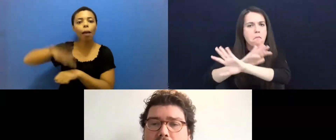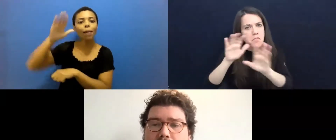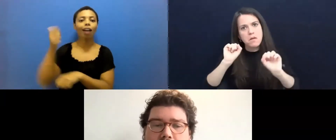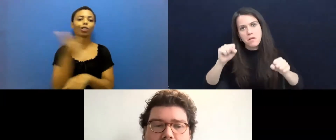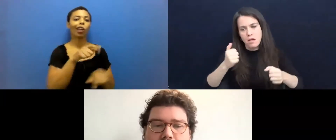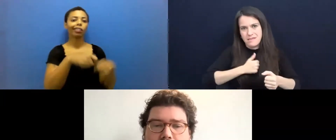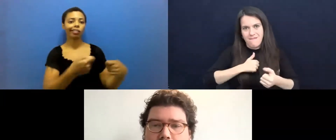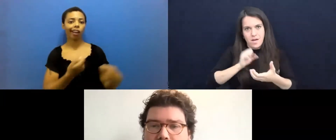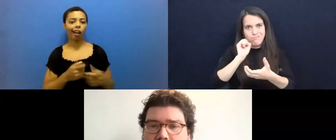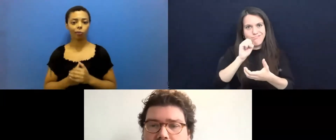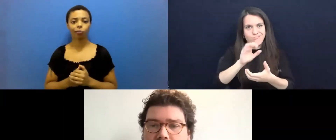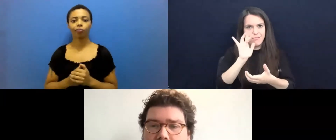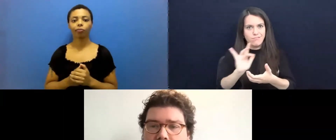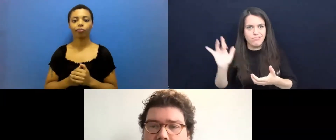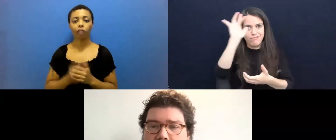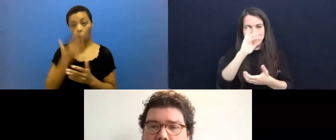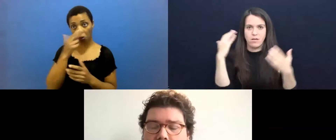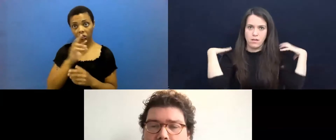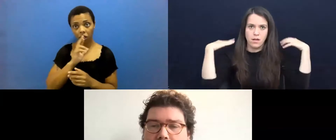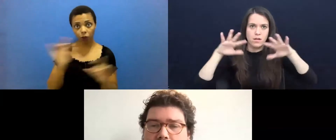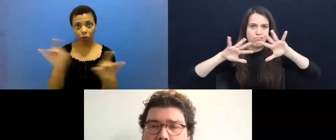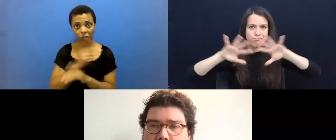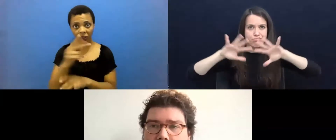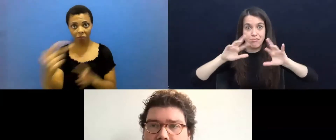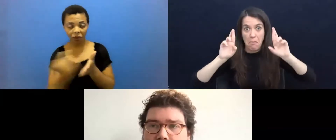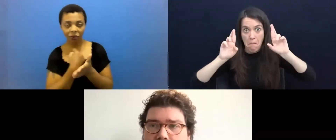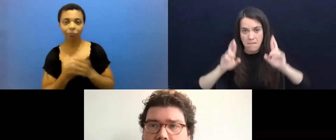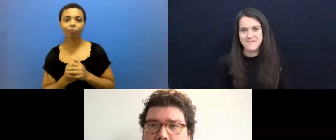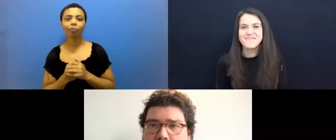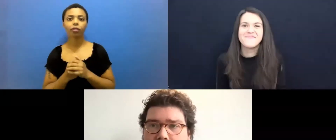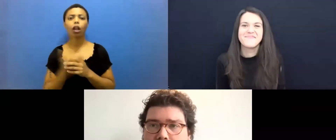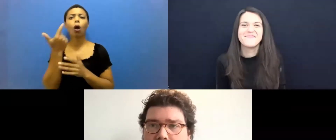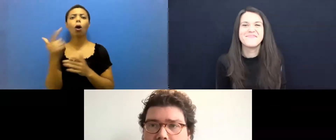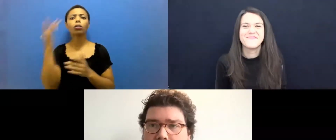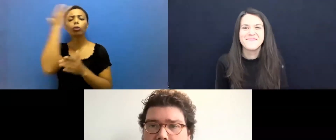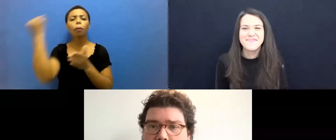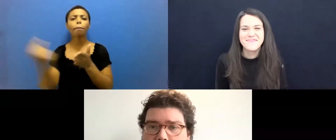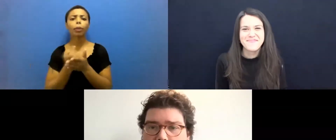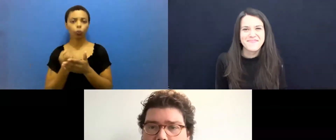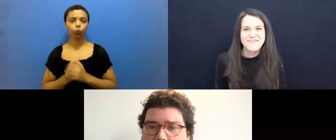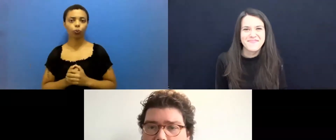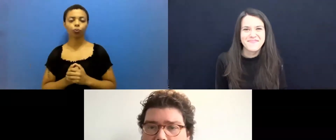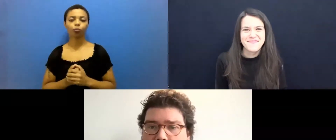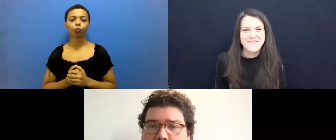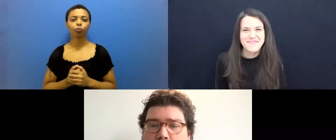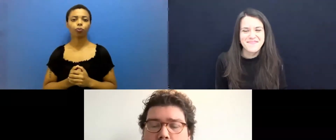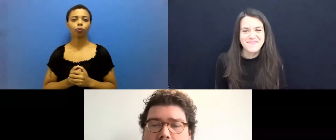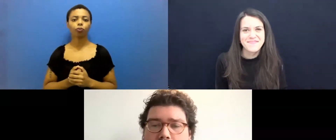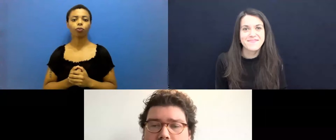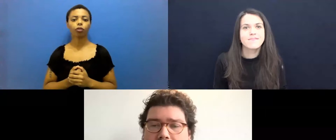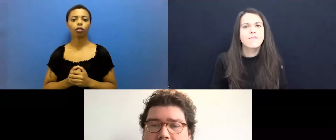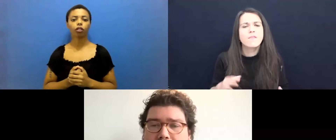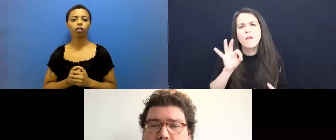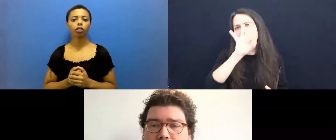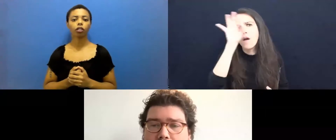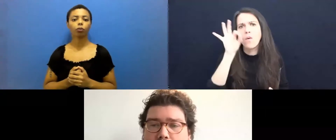I hope I answered your question. We have another question that is, can one use